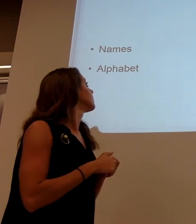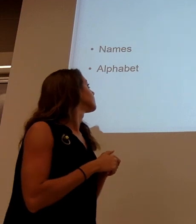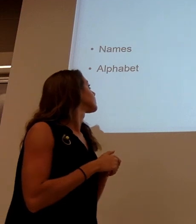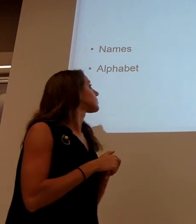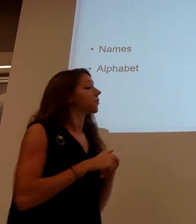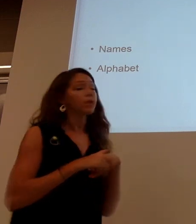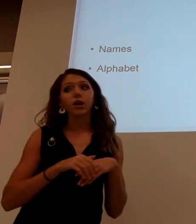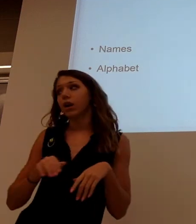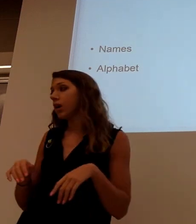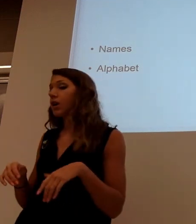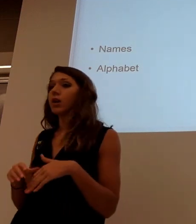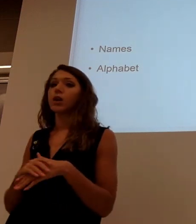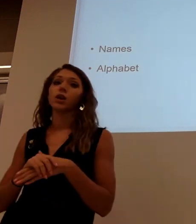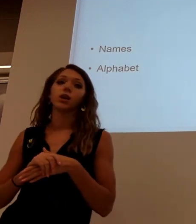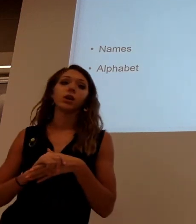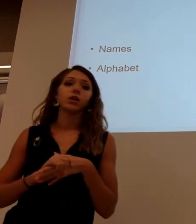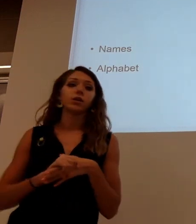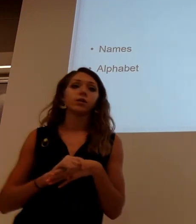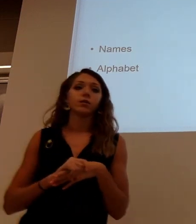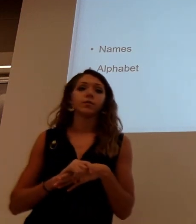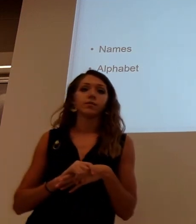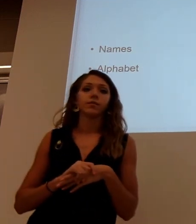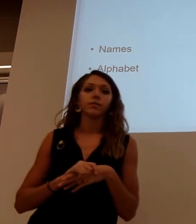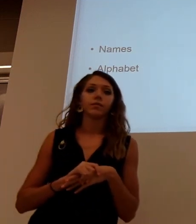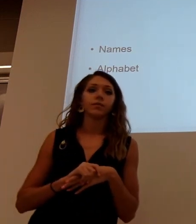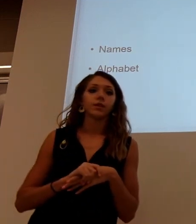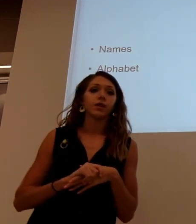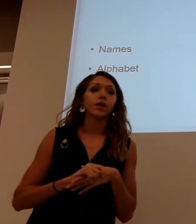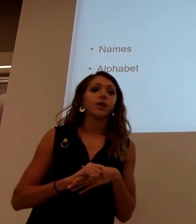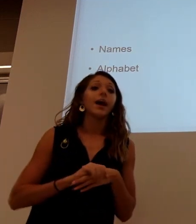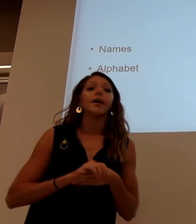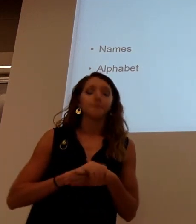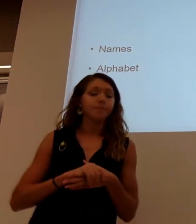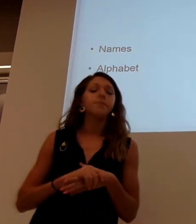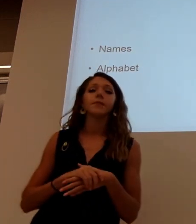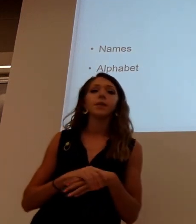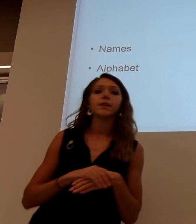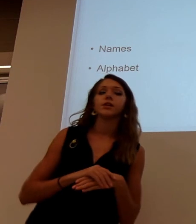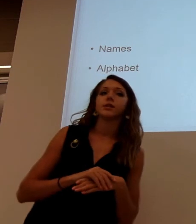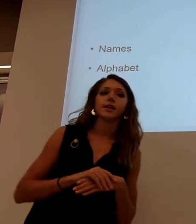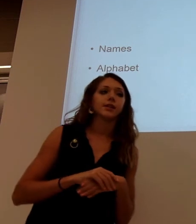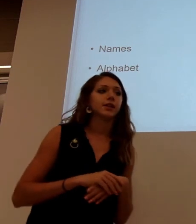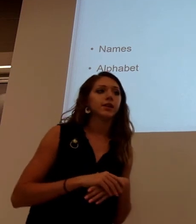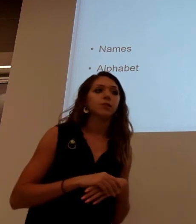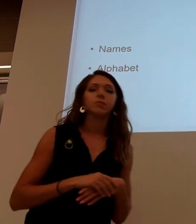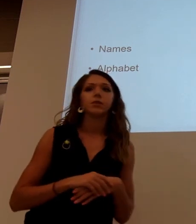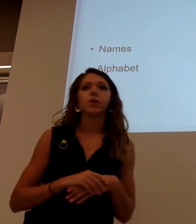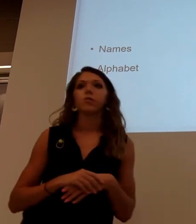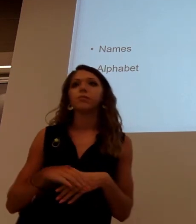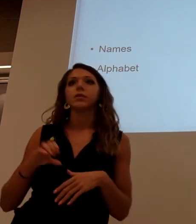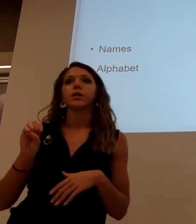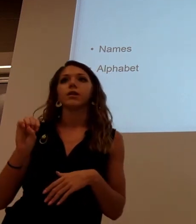portion. So like we'll like do them, like actually find them and then write them down. Yeah. As well. Okay. Yep. He just stands there and